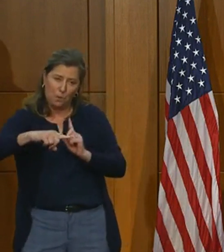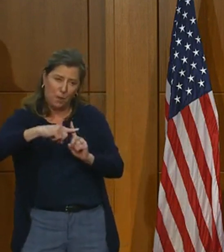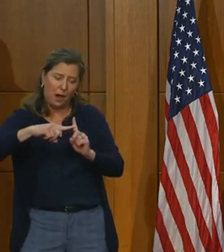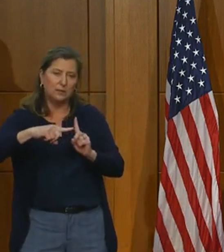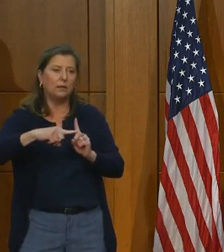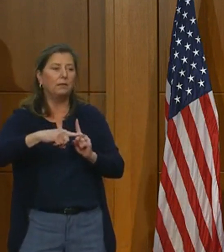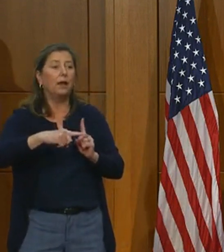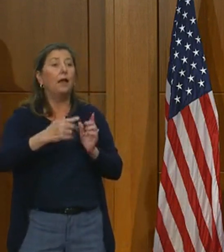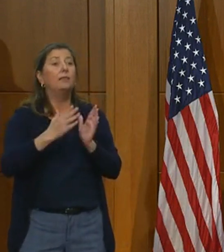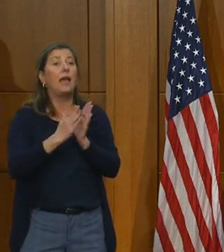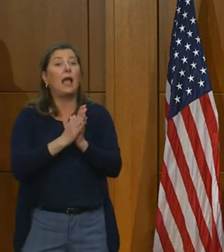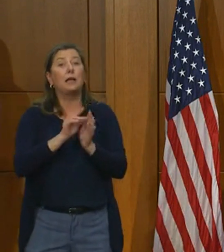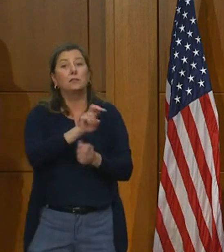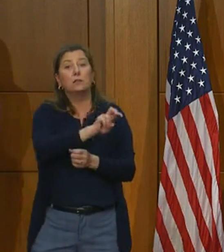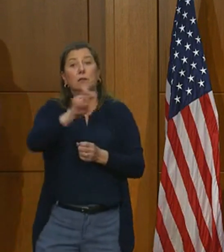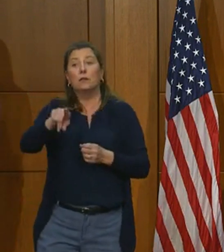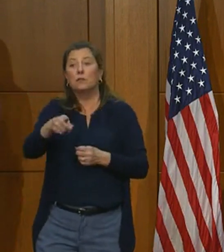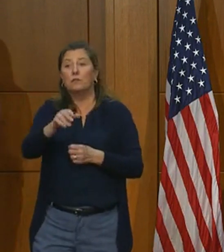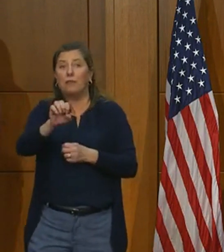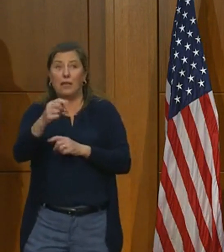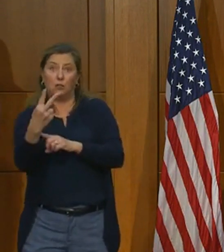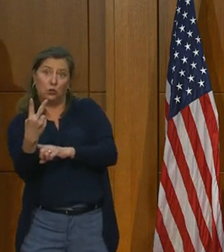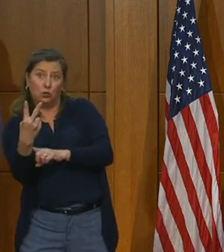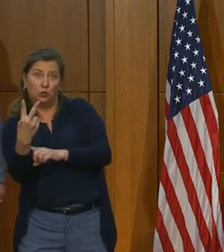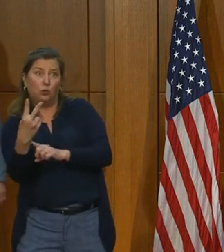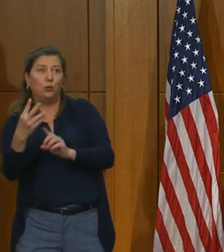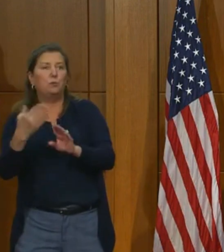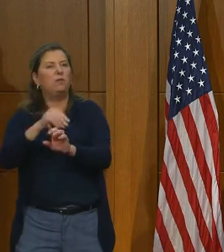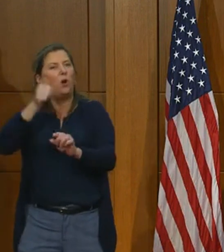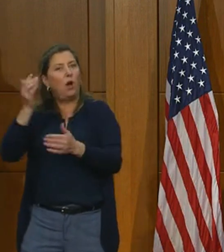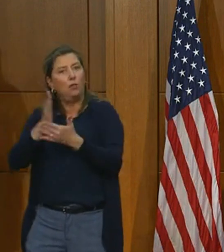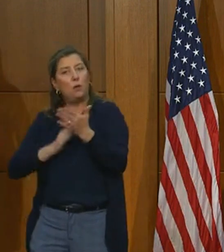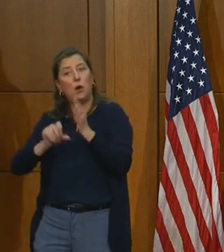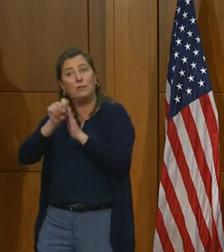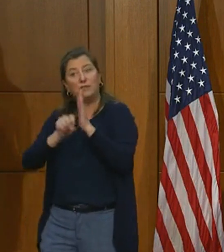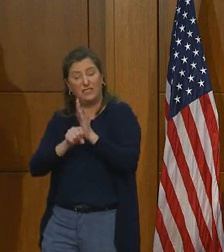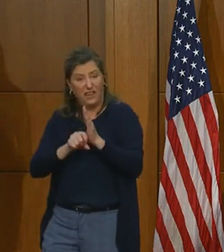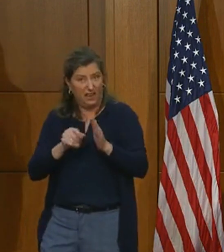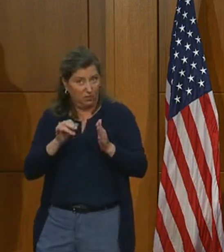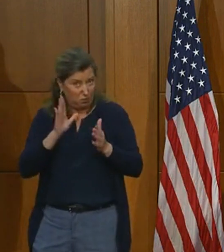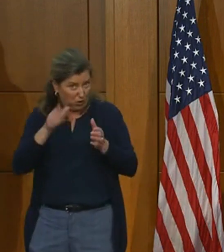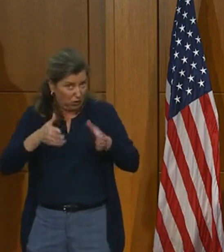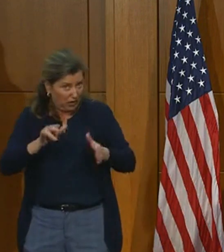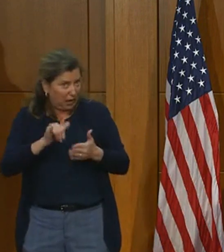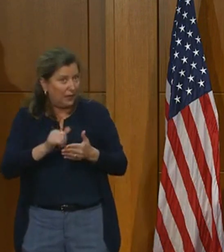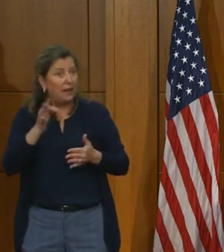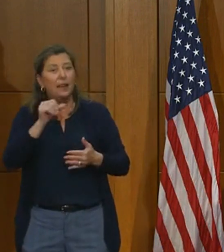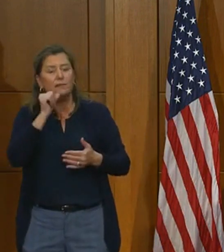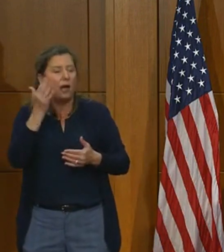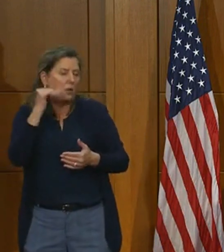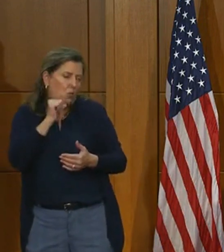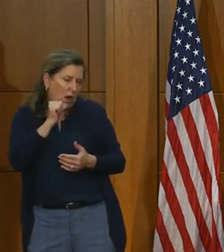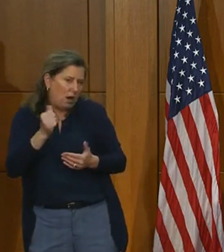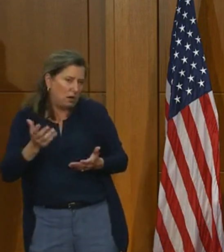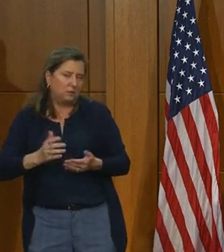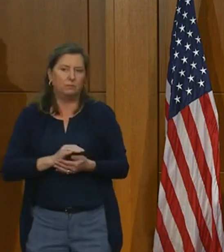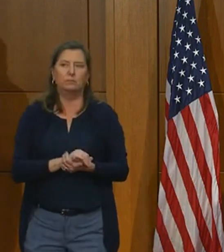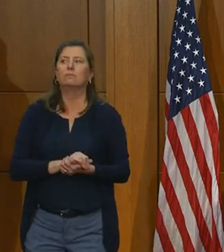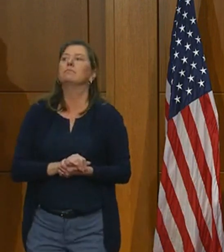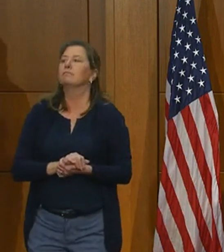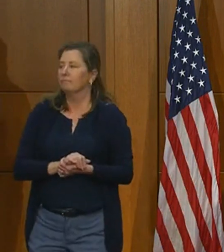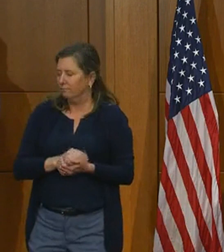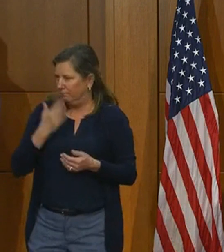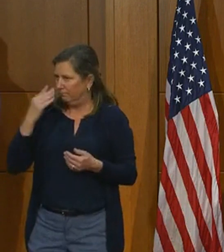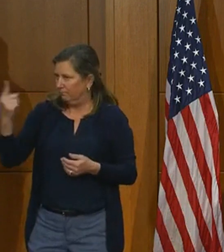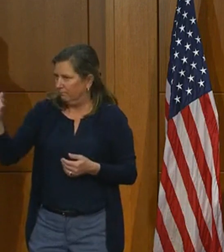phase 2 for other parts of the state, would you allow that? And if not, why not? Alan, thank